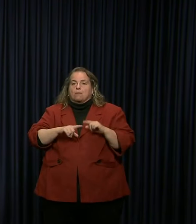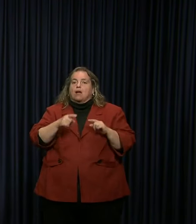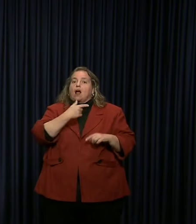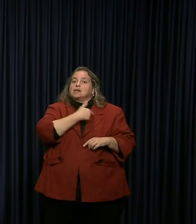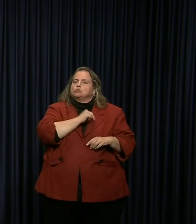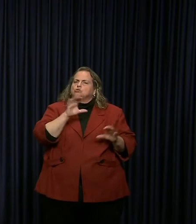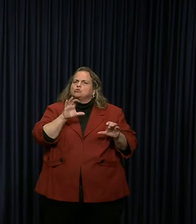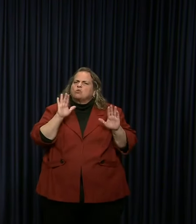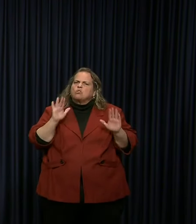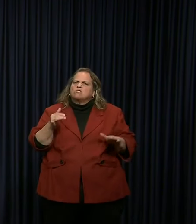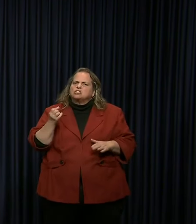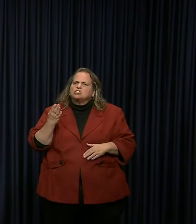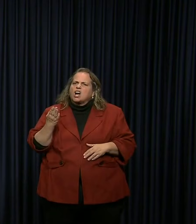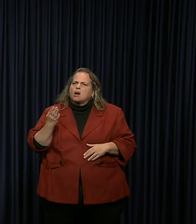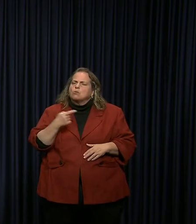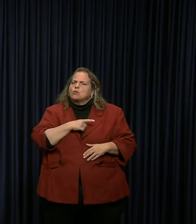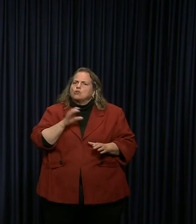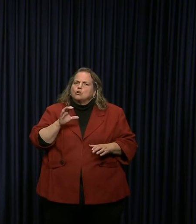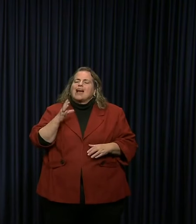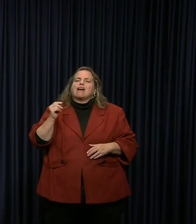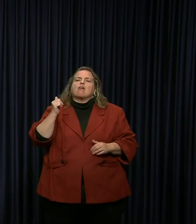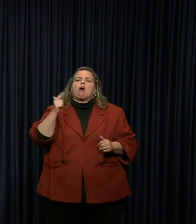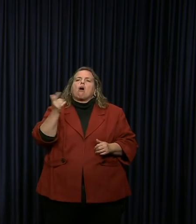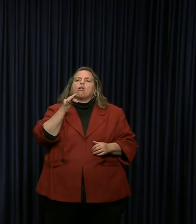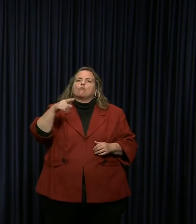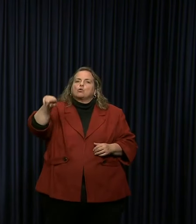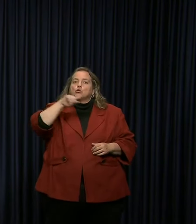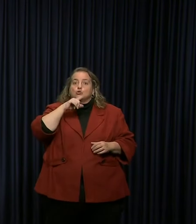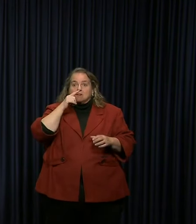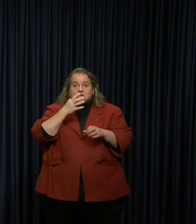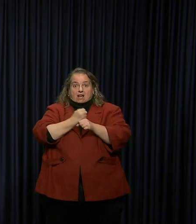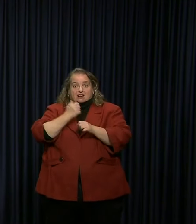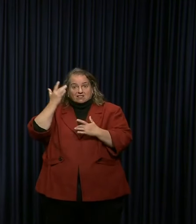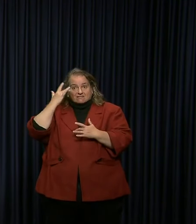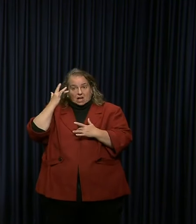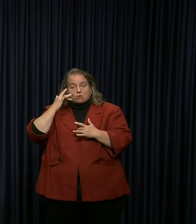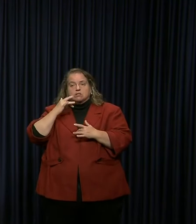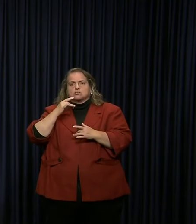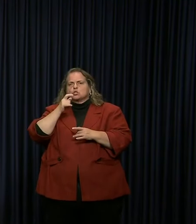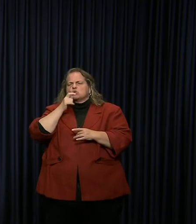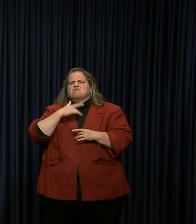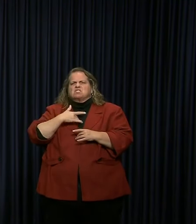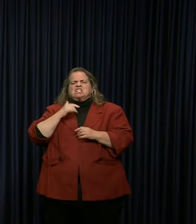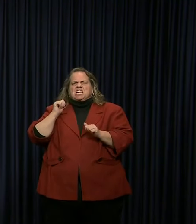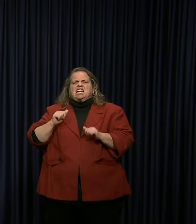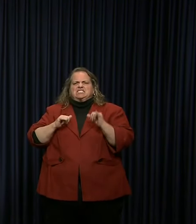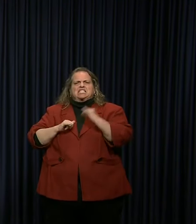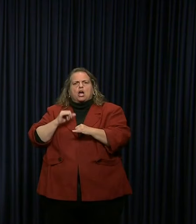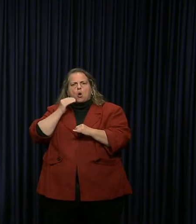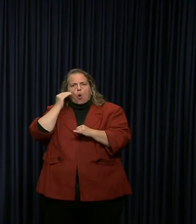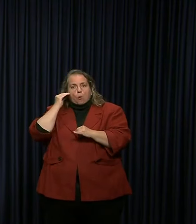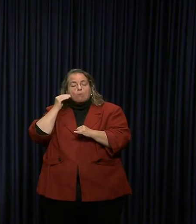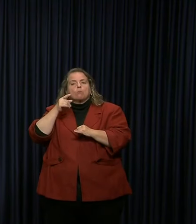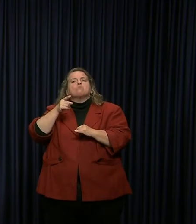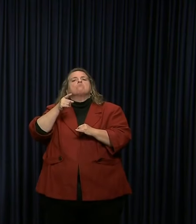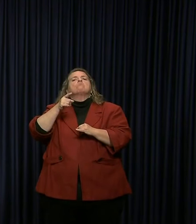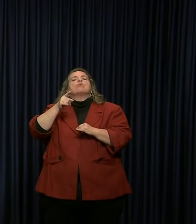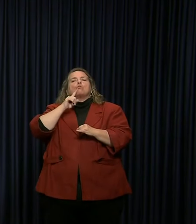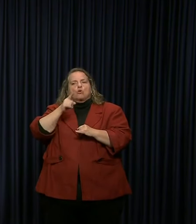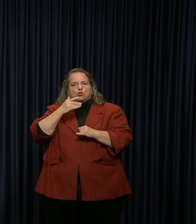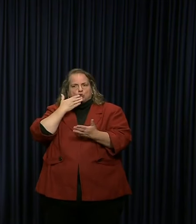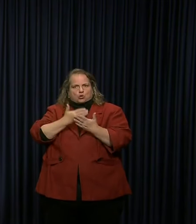doing, and all of you that have gotten this virus, that have been able to ride it out at home. You all are the reason that